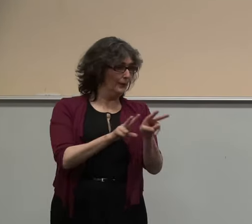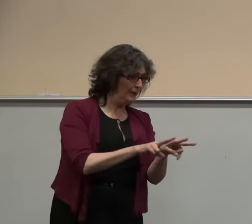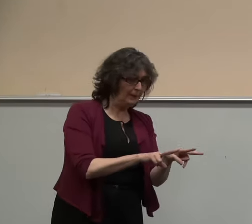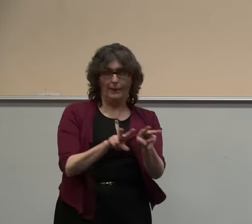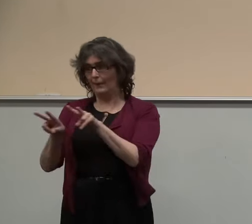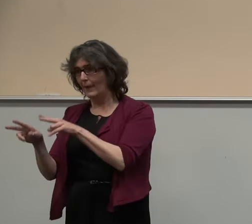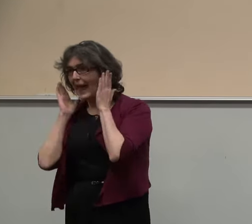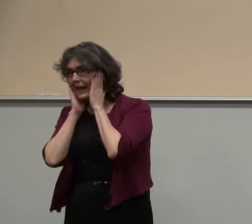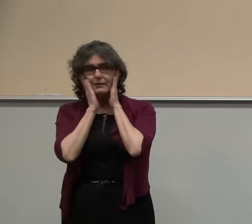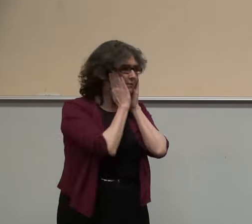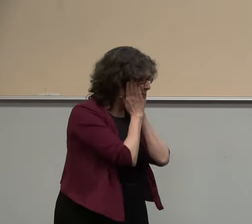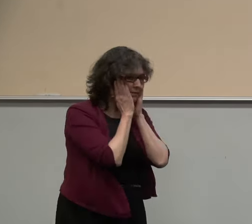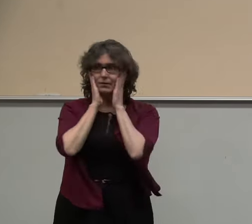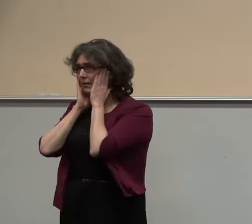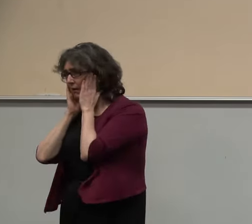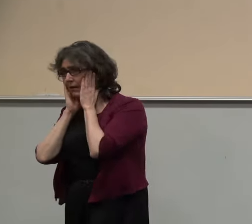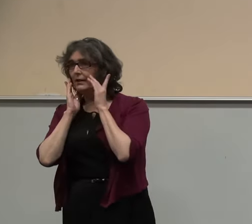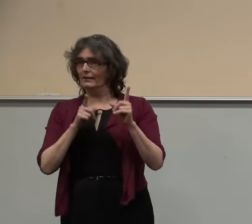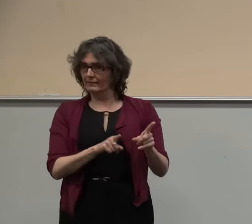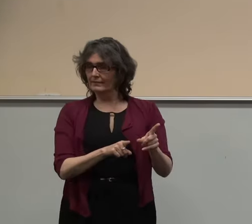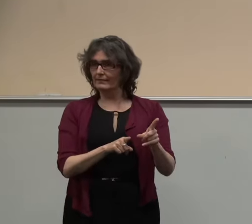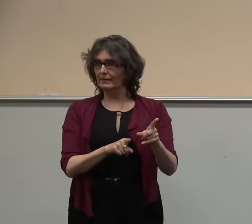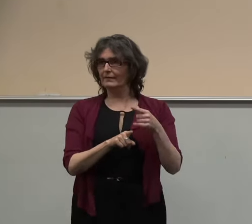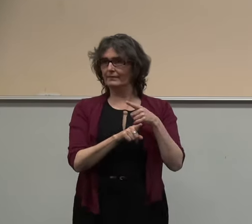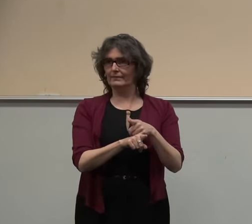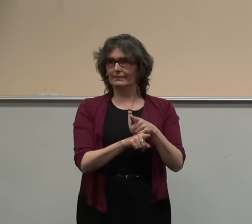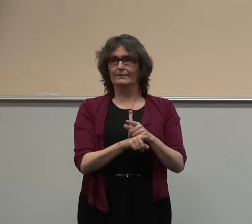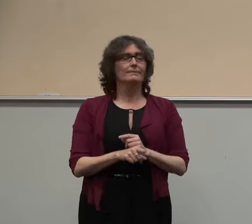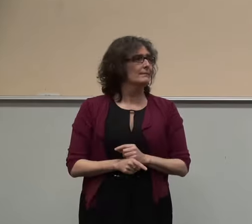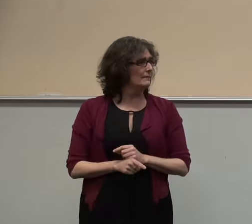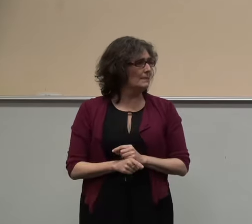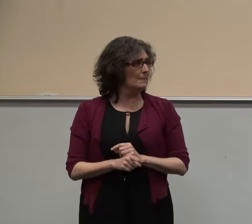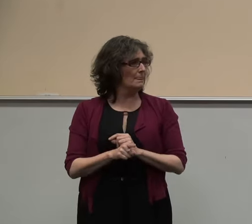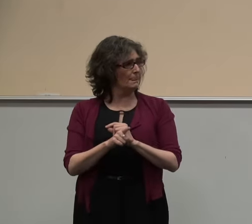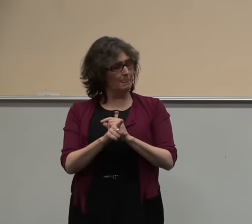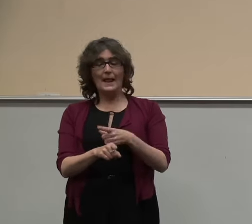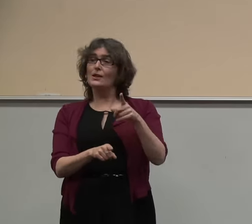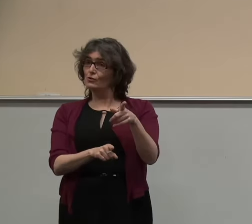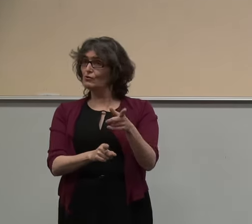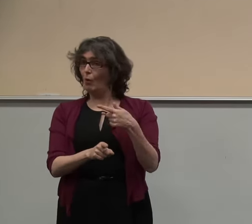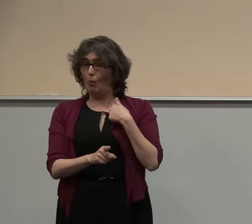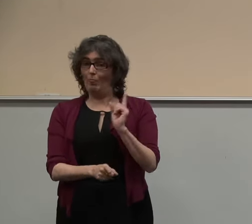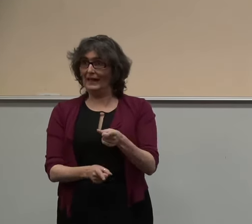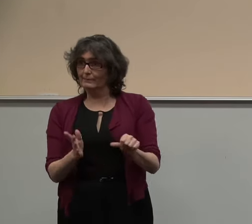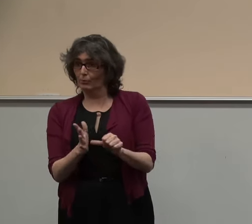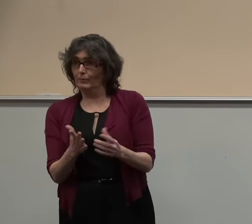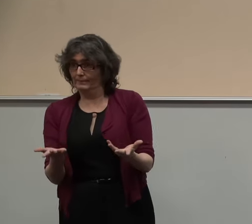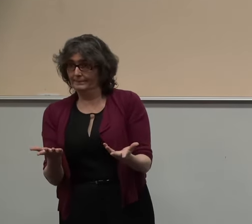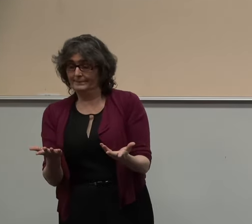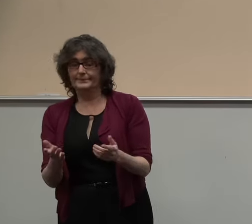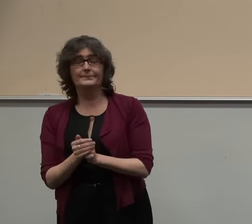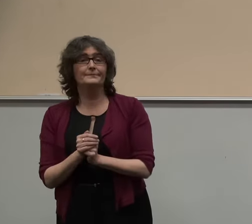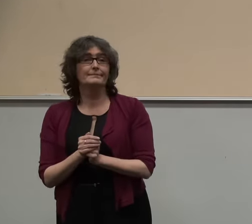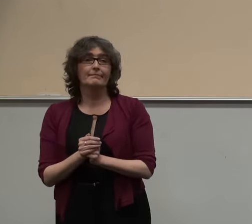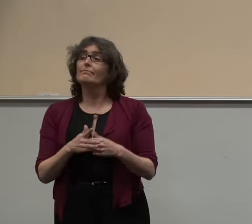head, because you're still peripherally aware of the other thing. So this was a real problem.